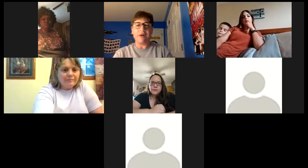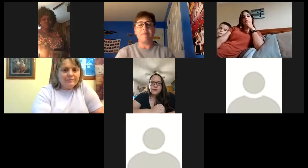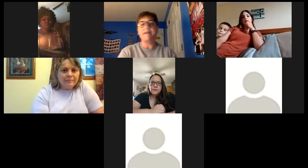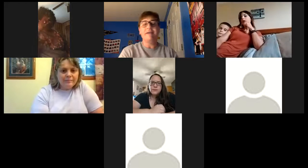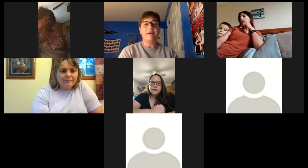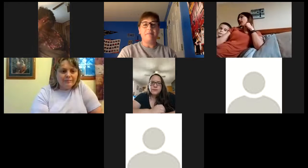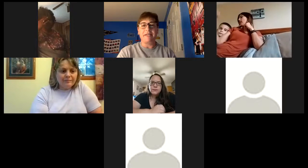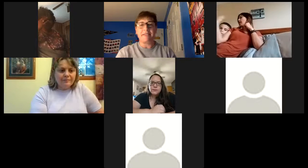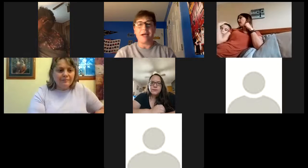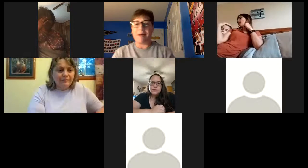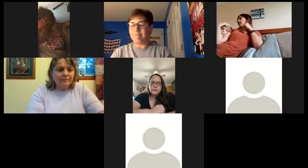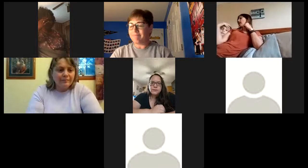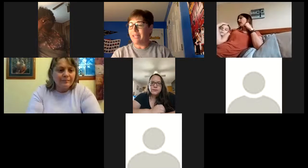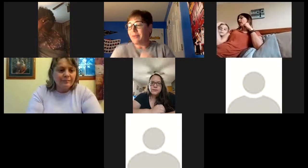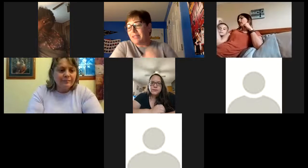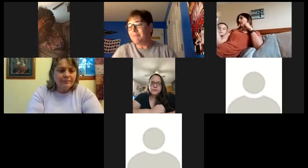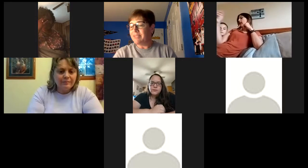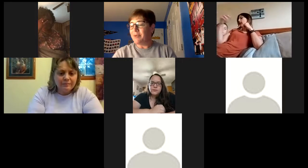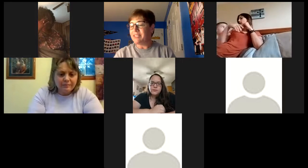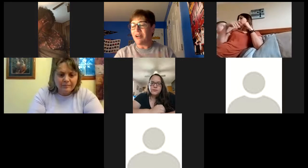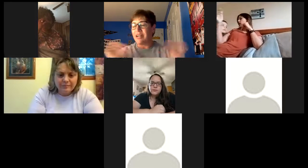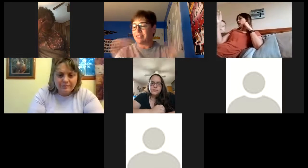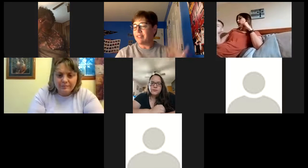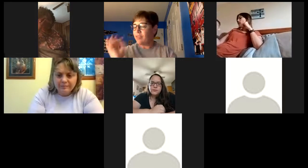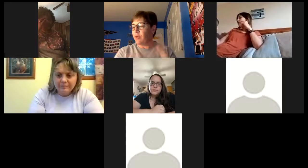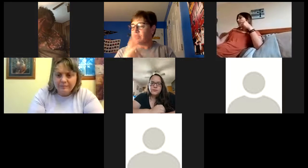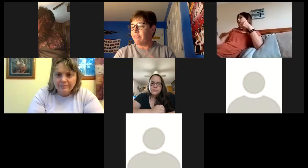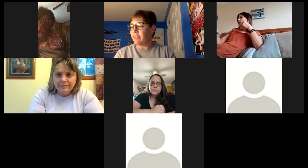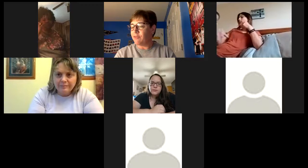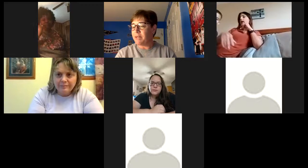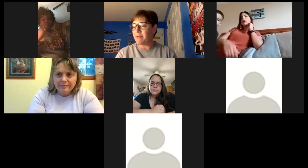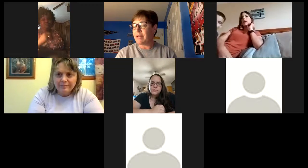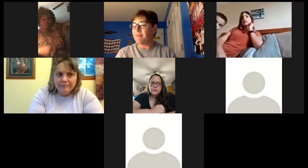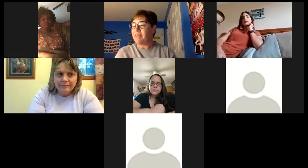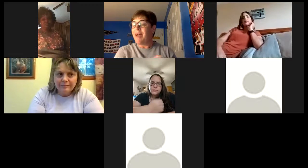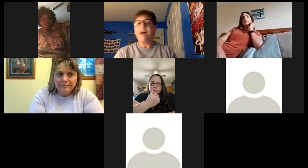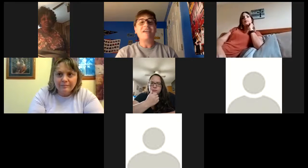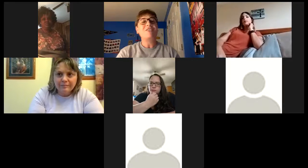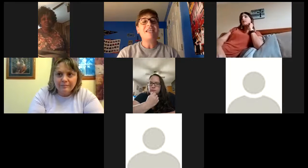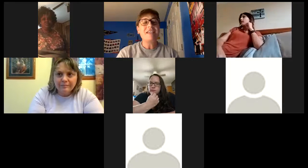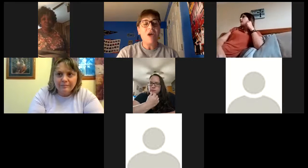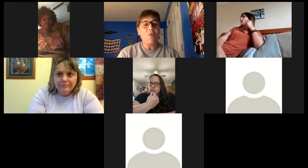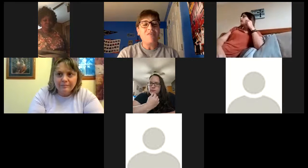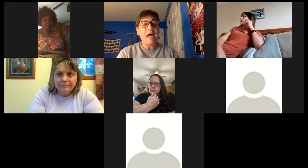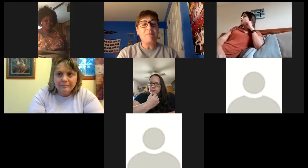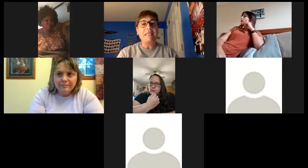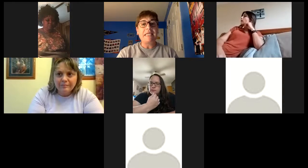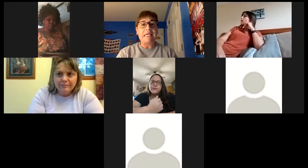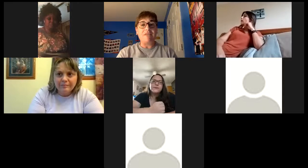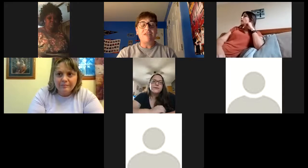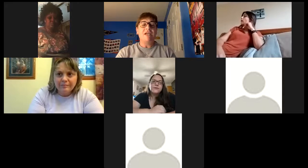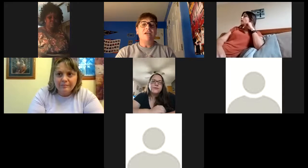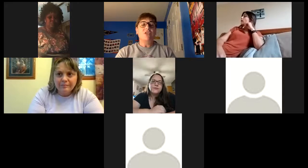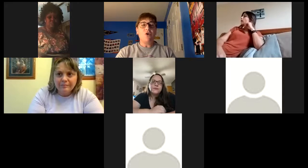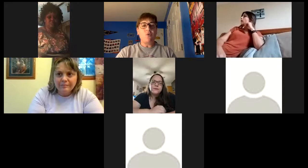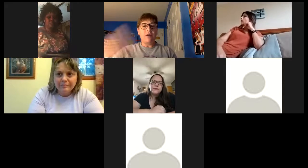too there, but it's not. Anyway, sorry, I just throw stuff in there from time to time. All right, so then we've got